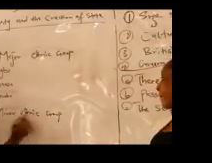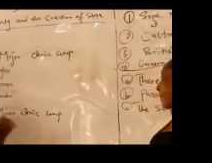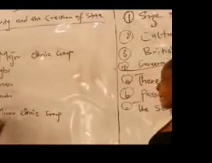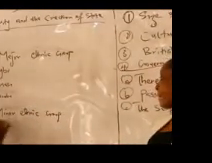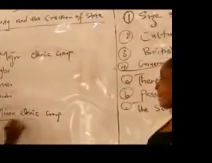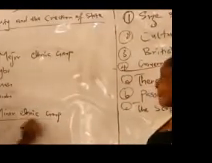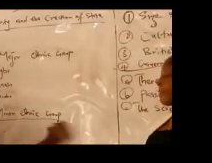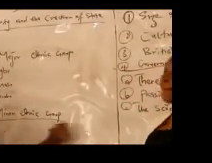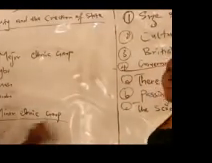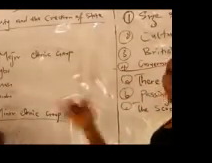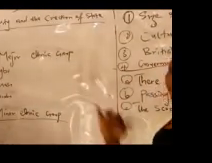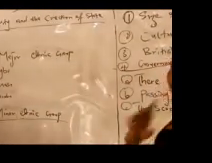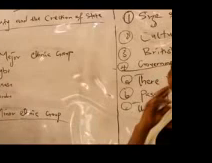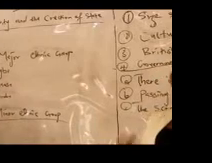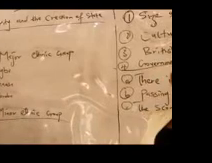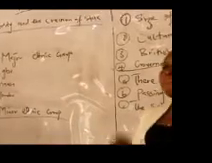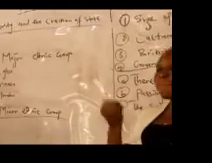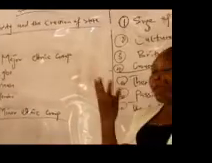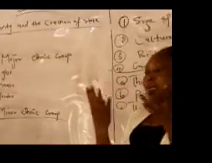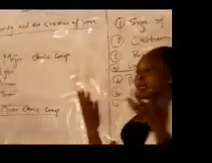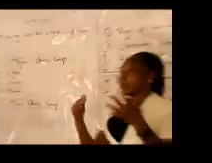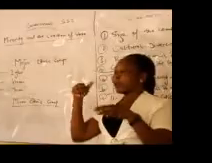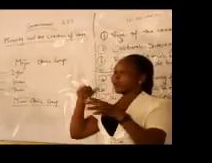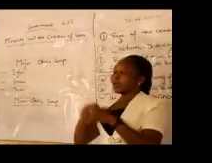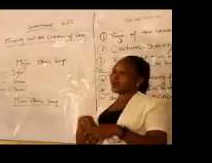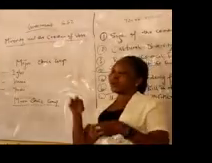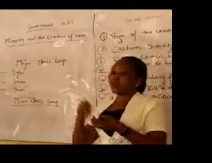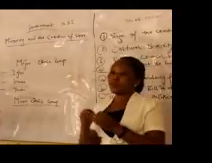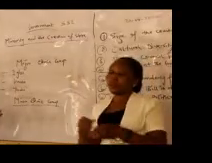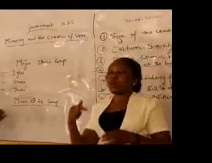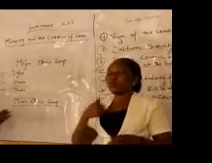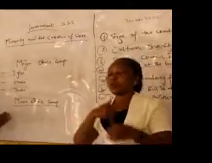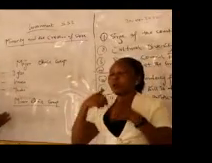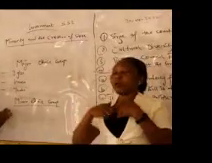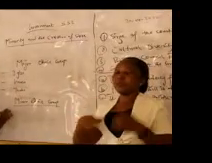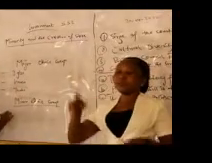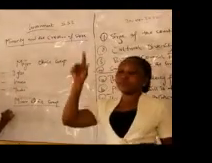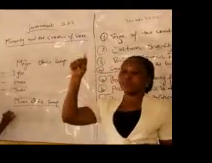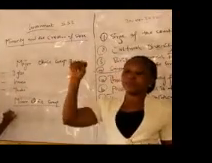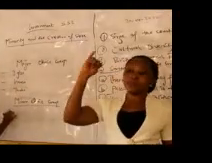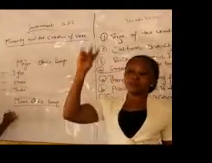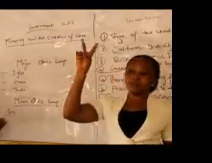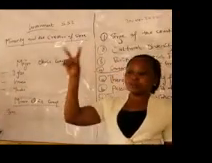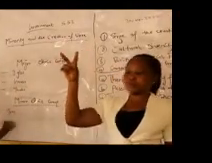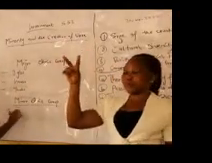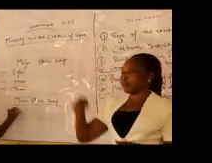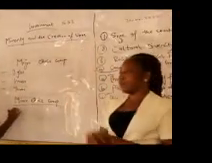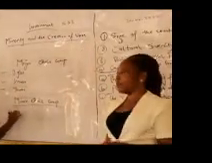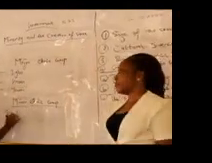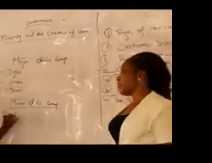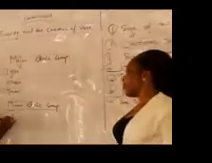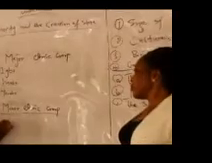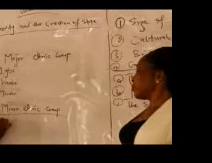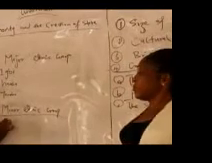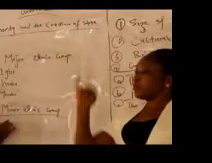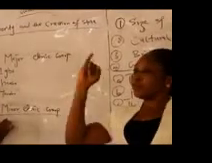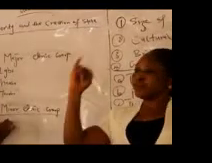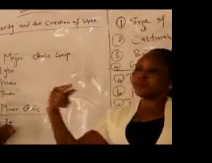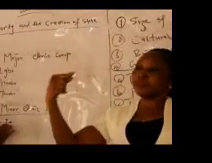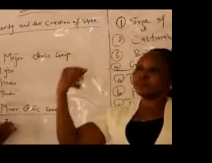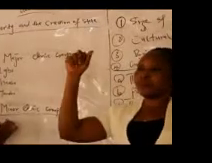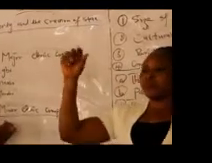there are so many in number. We have the TV, that's the Tiv. We have